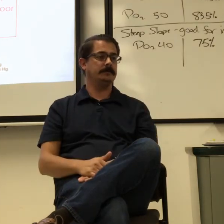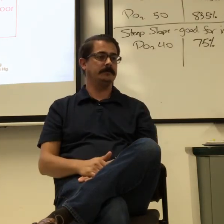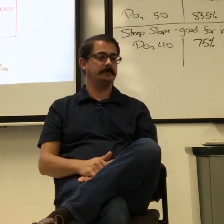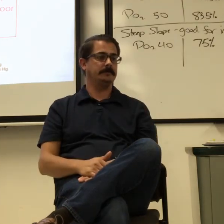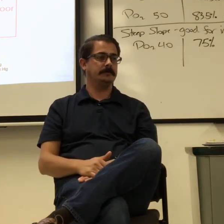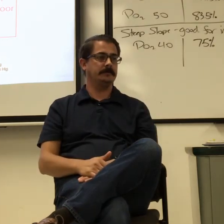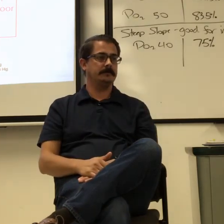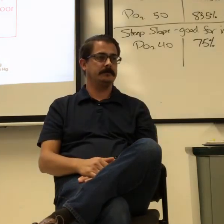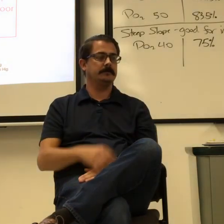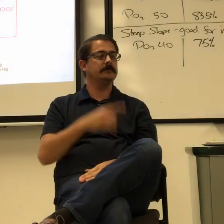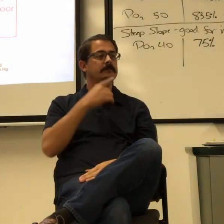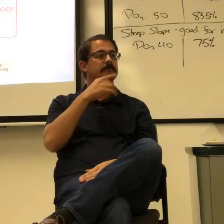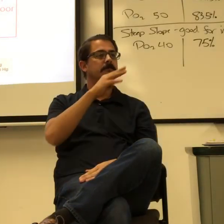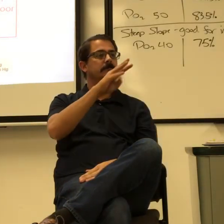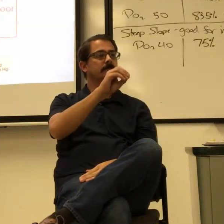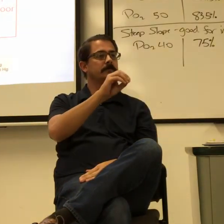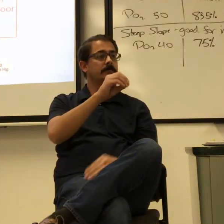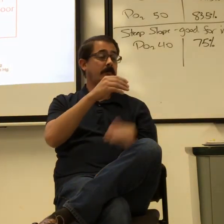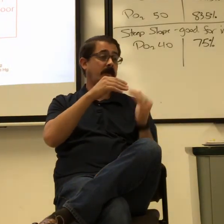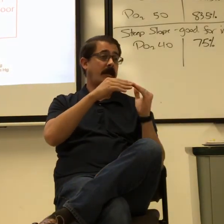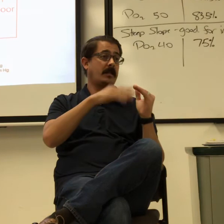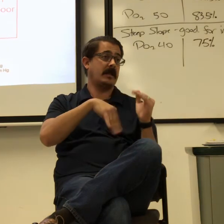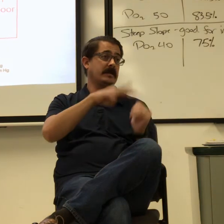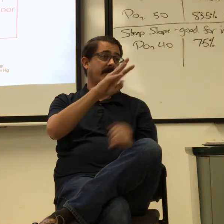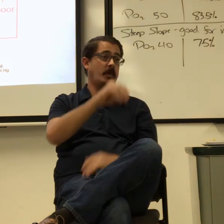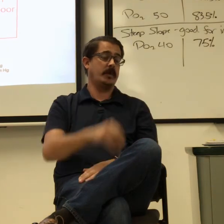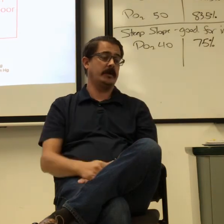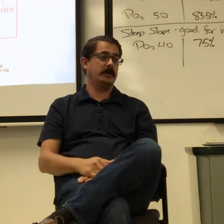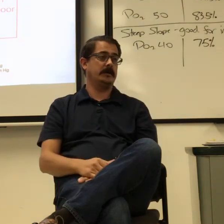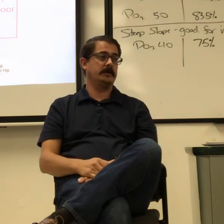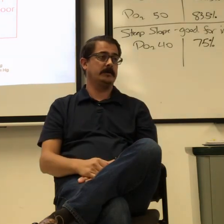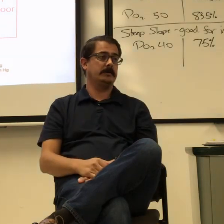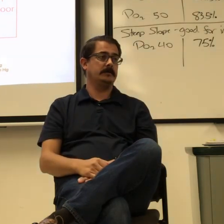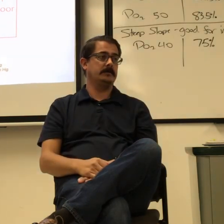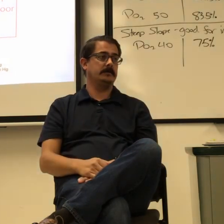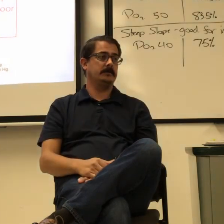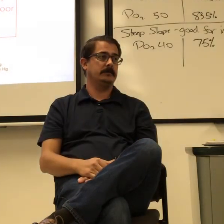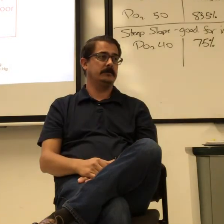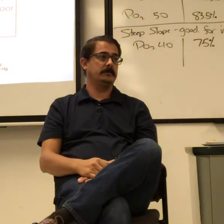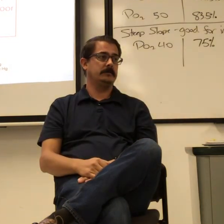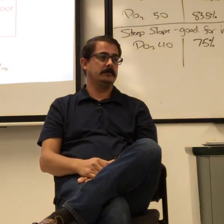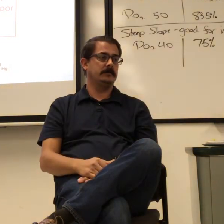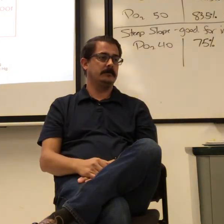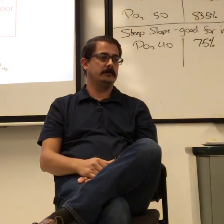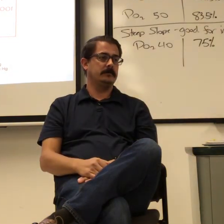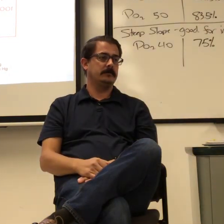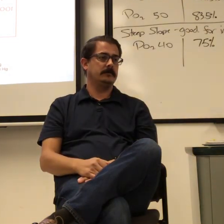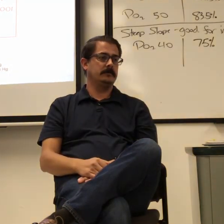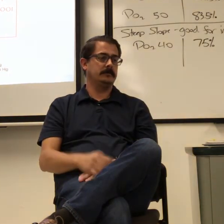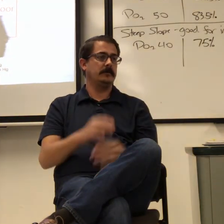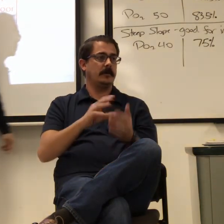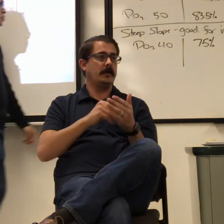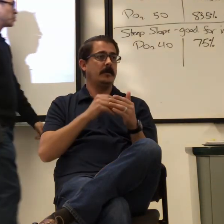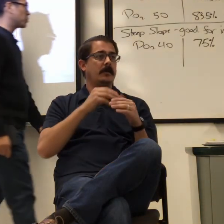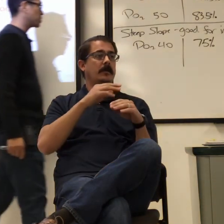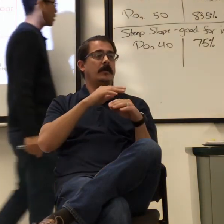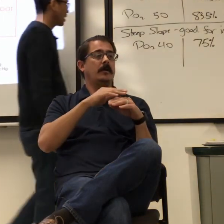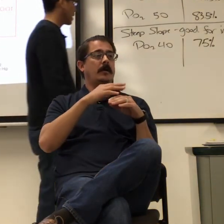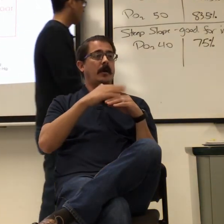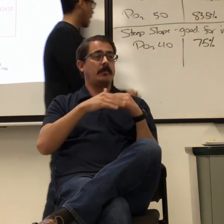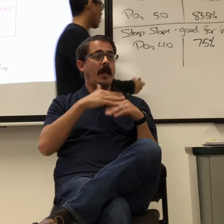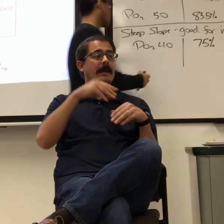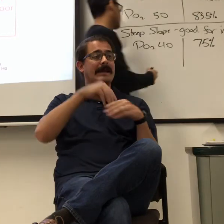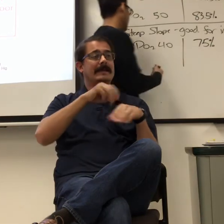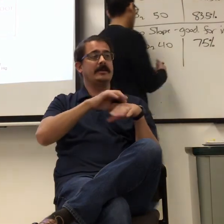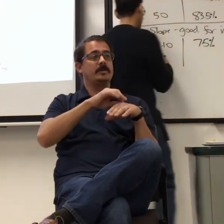We said it's 40, or less than 40. Okay? So what we learned is, when blood flows to the tissues and